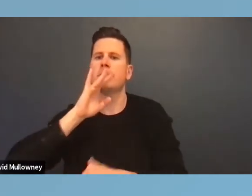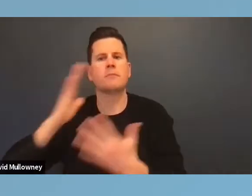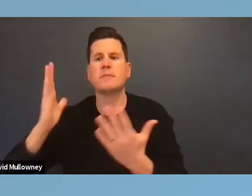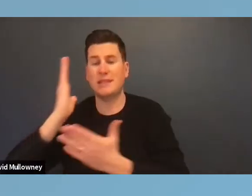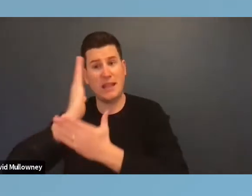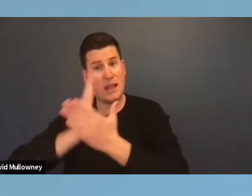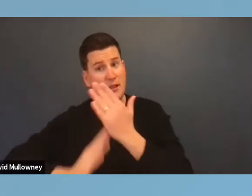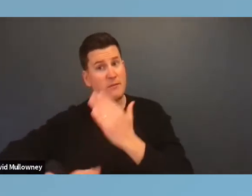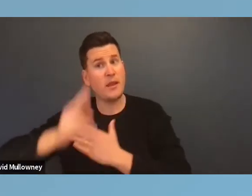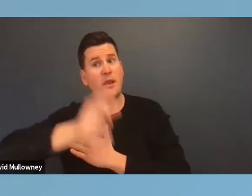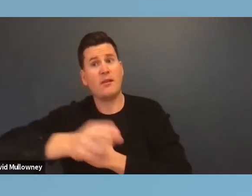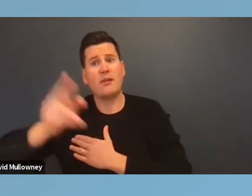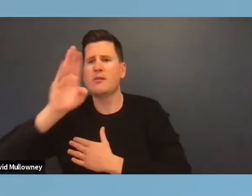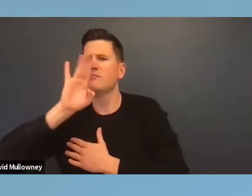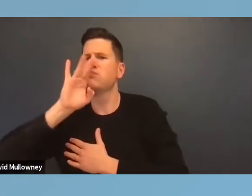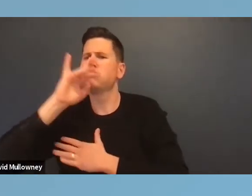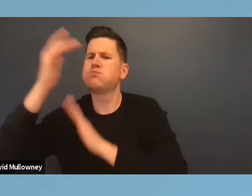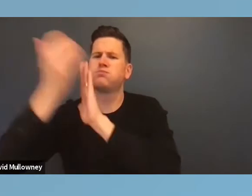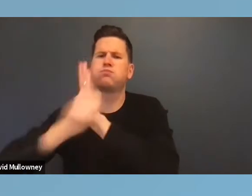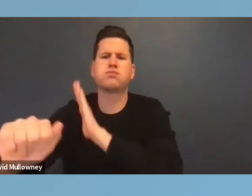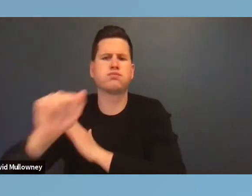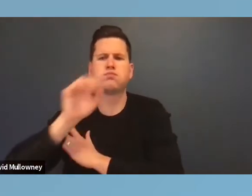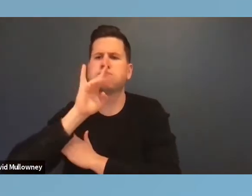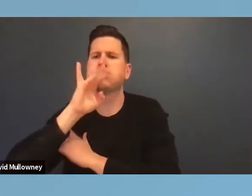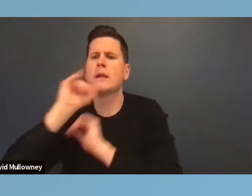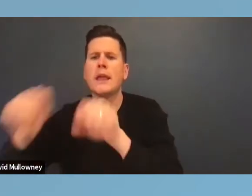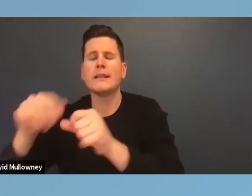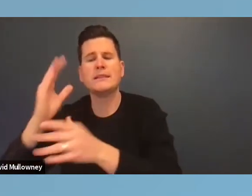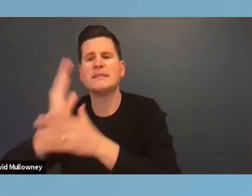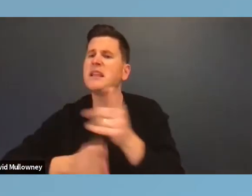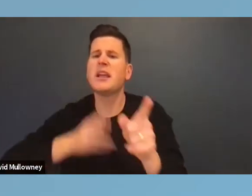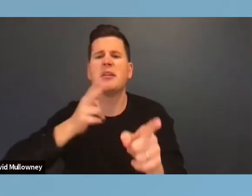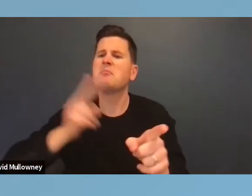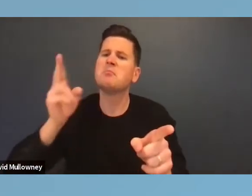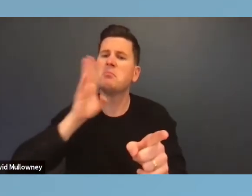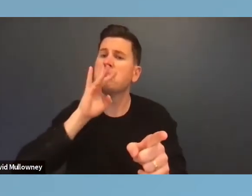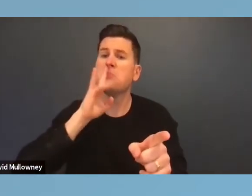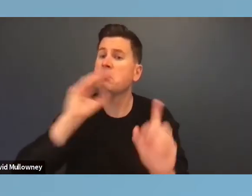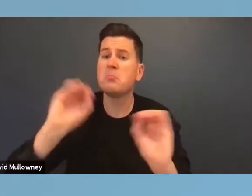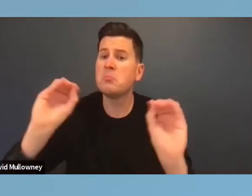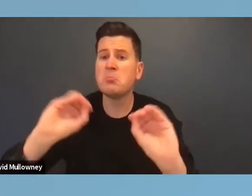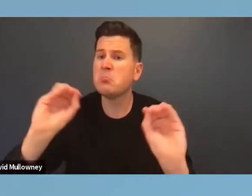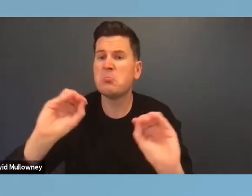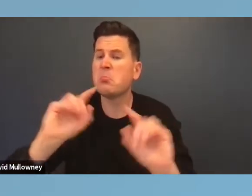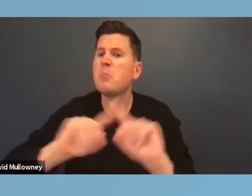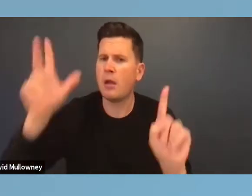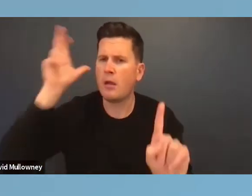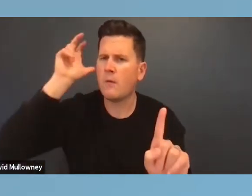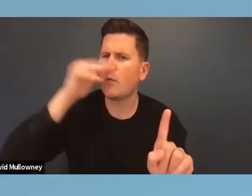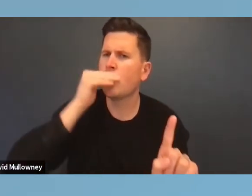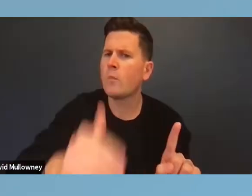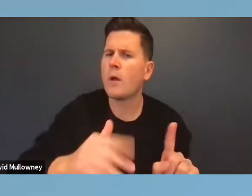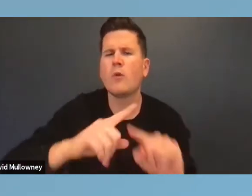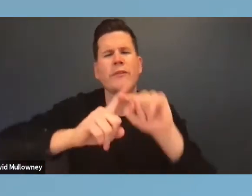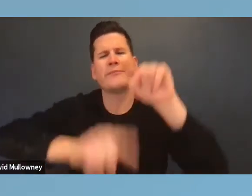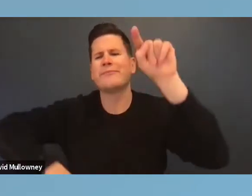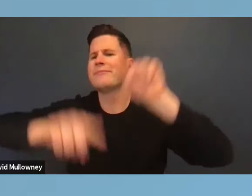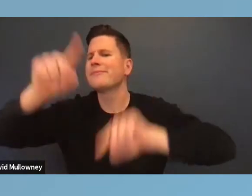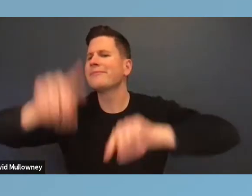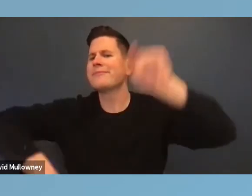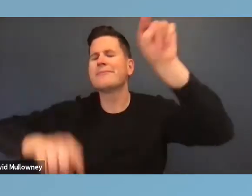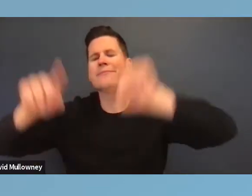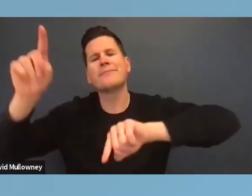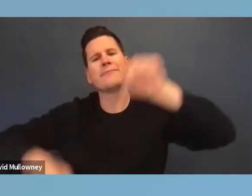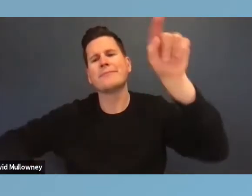hearing. Some people speak very well. Some people do not speak that are hard of hearing, but they can